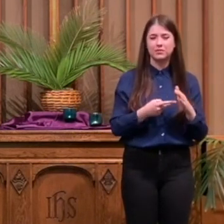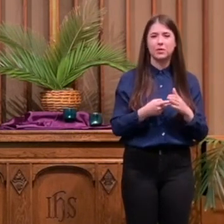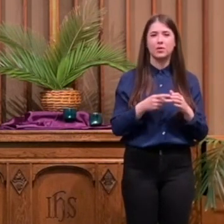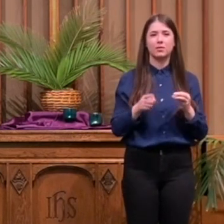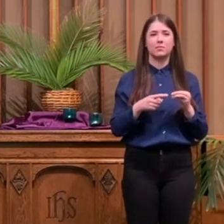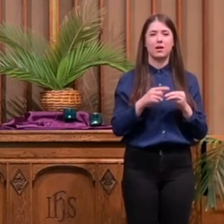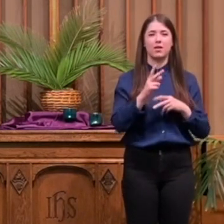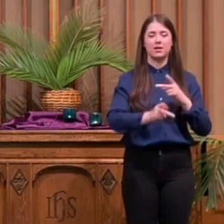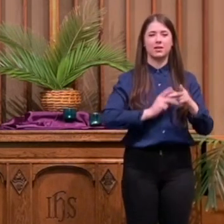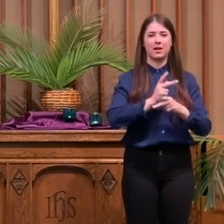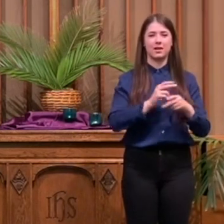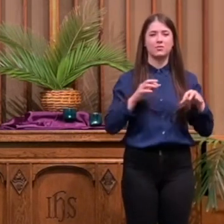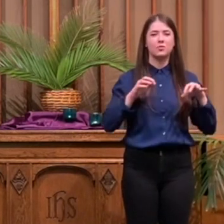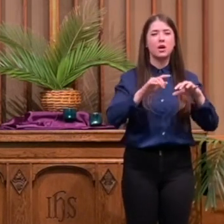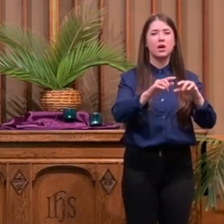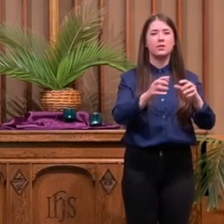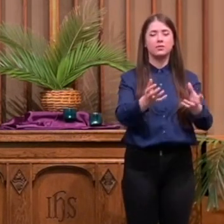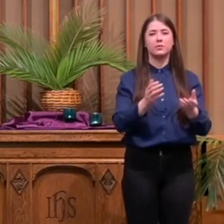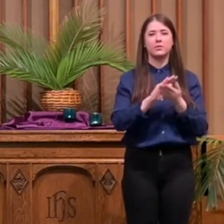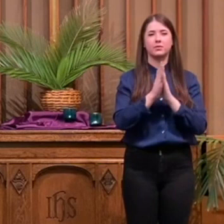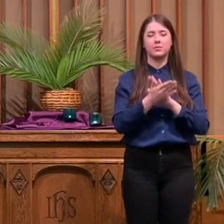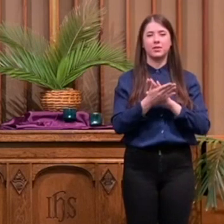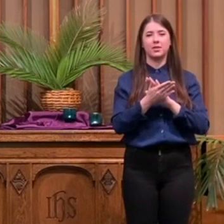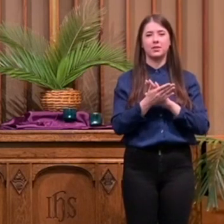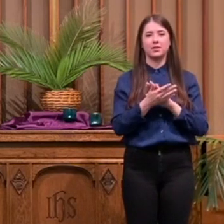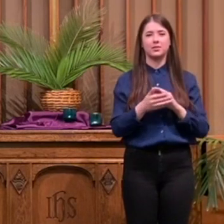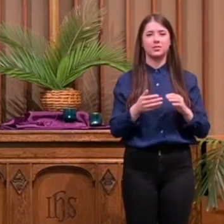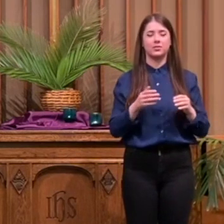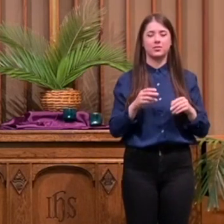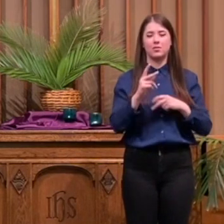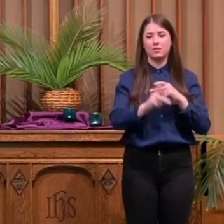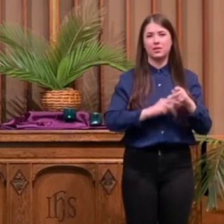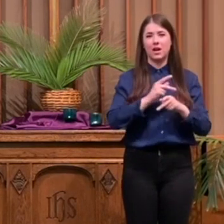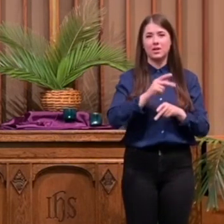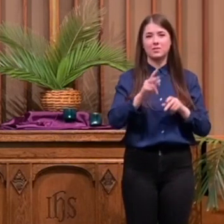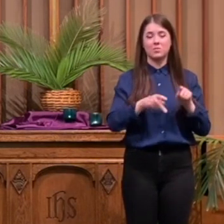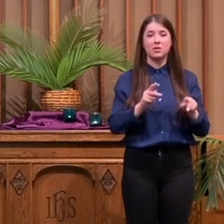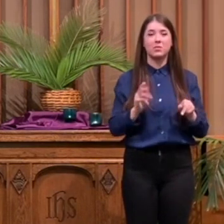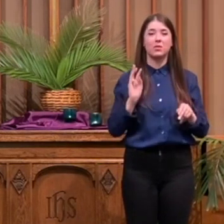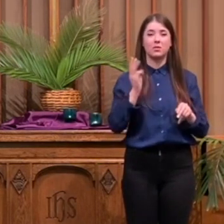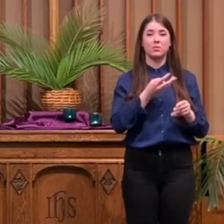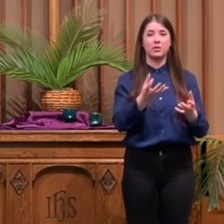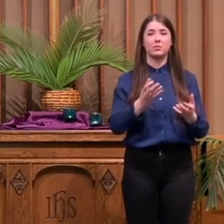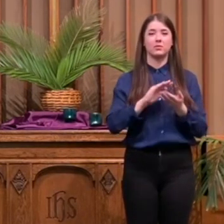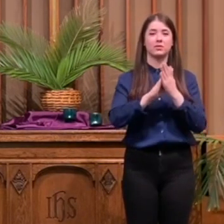want to be, intentional about the kind of people we want to be.